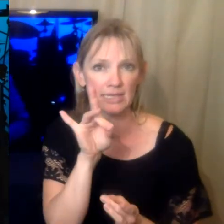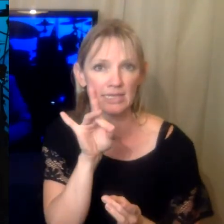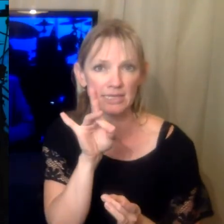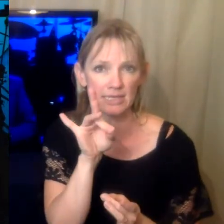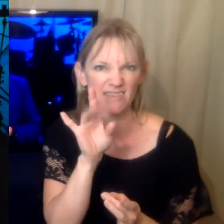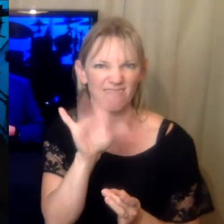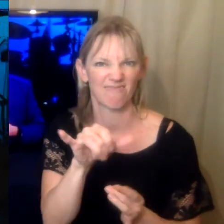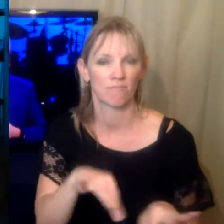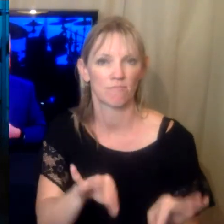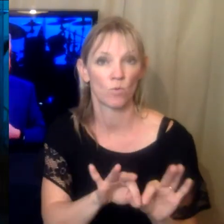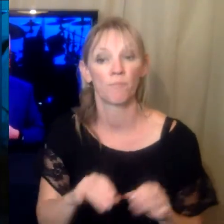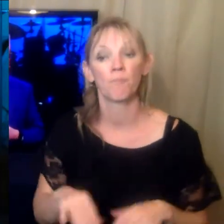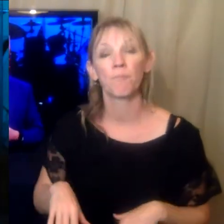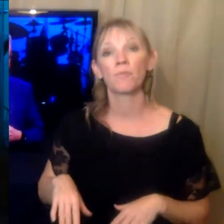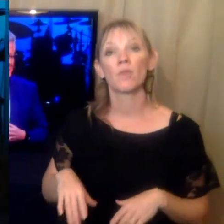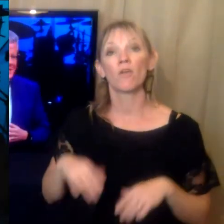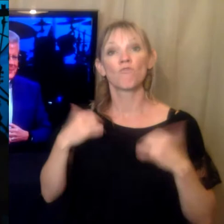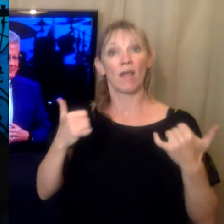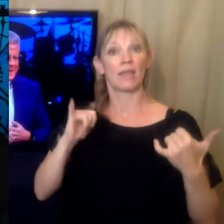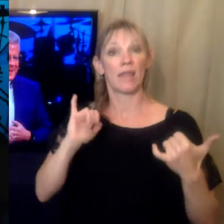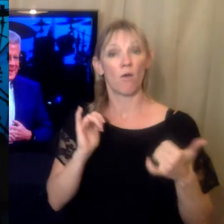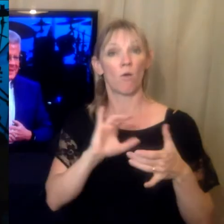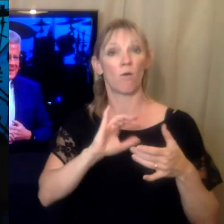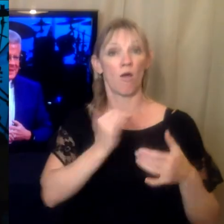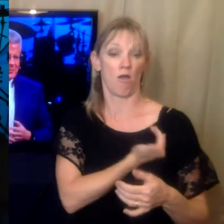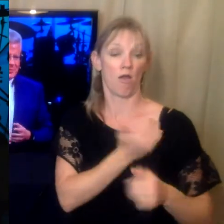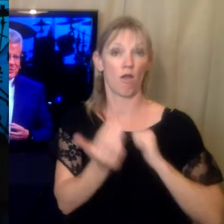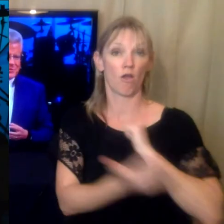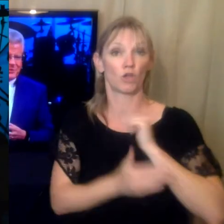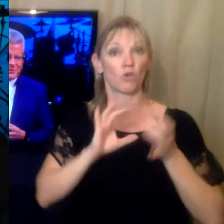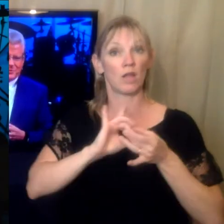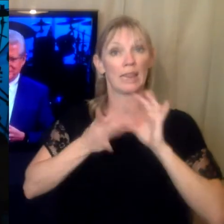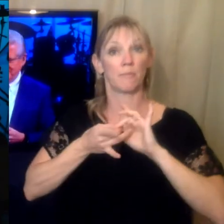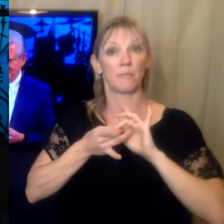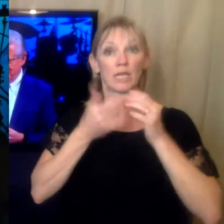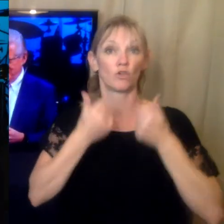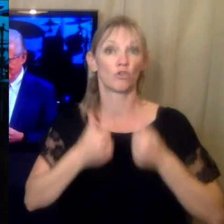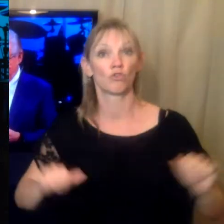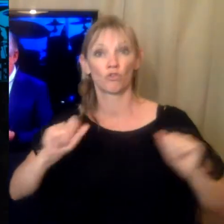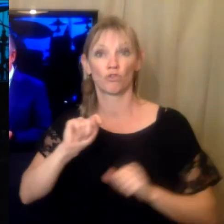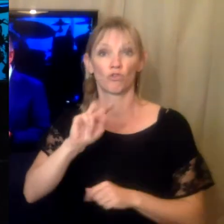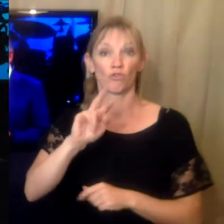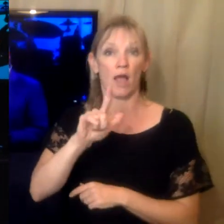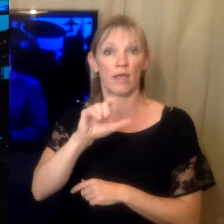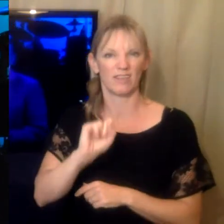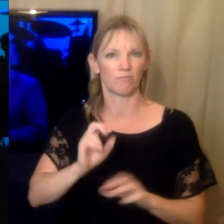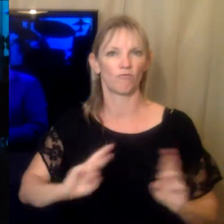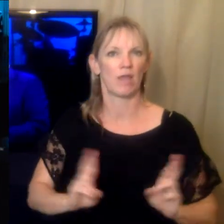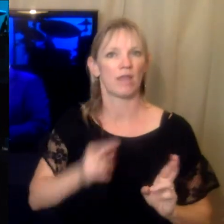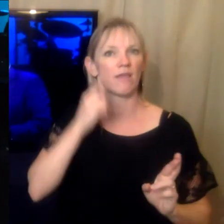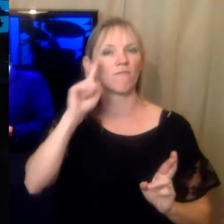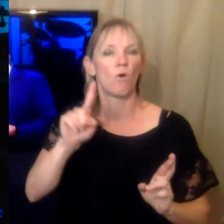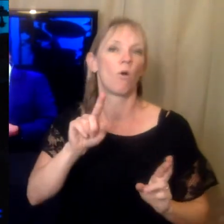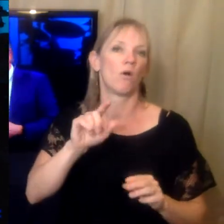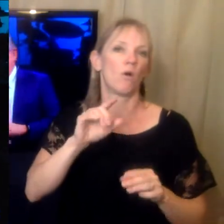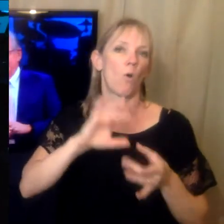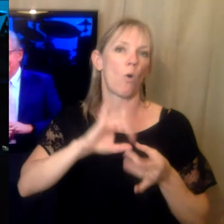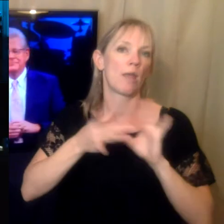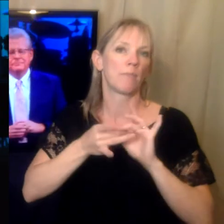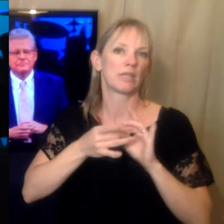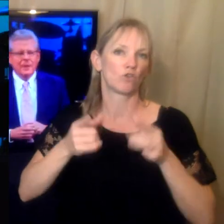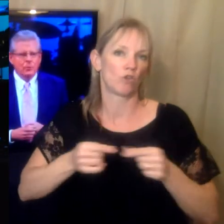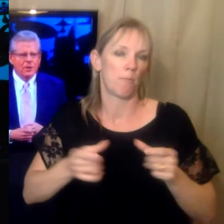The Olympic trials are happening in our country right now, and in preparation for the 2022 Olympics in Japan. And